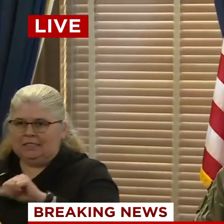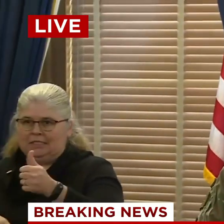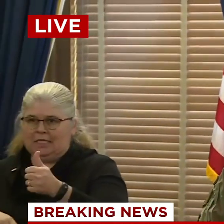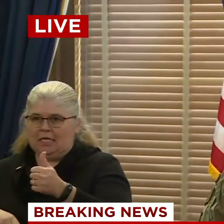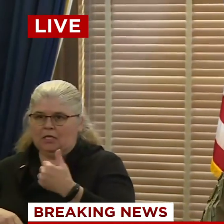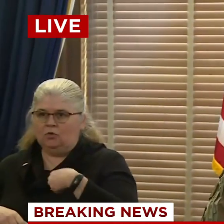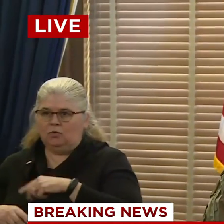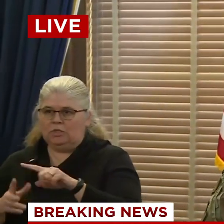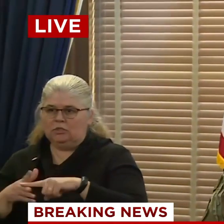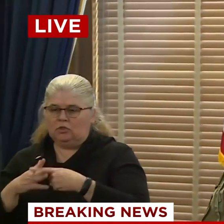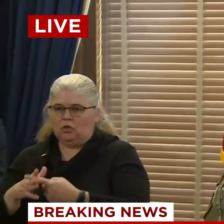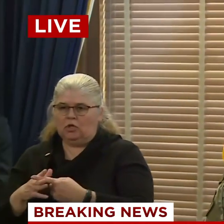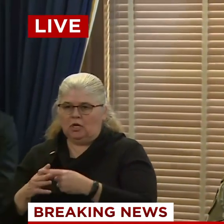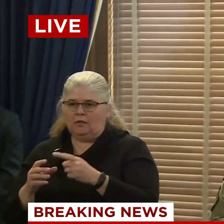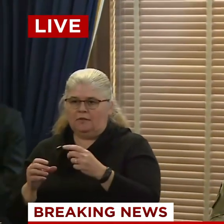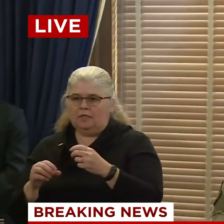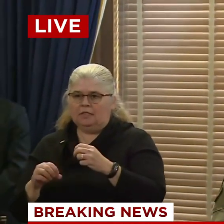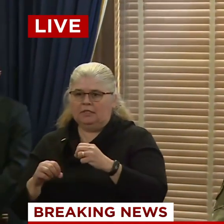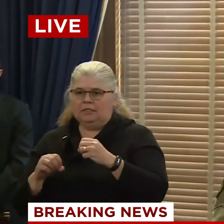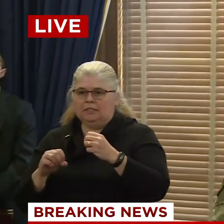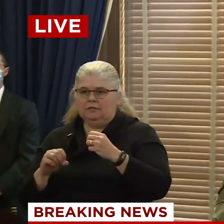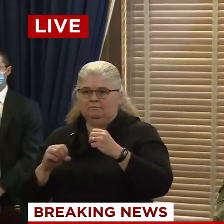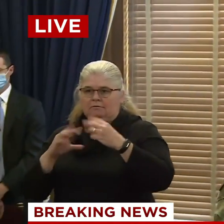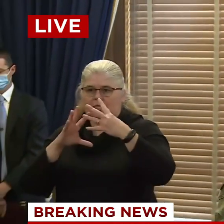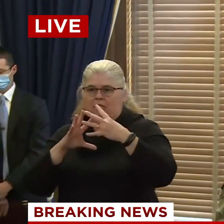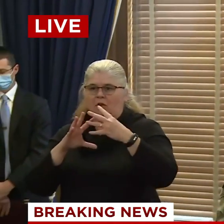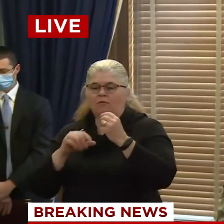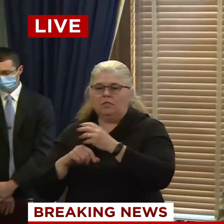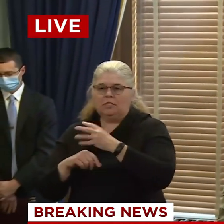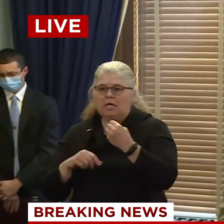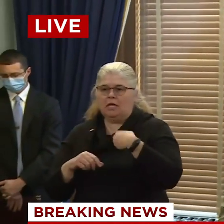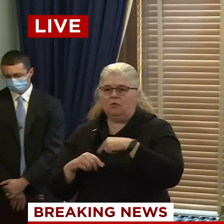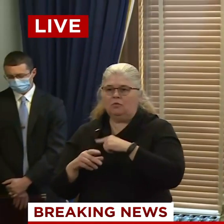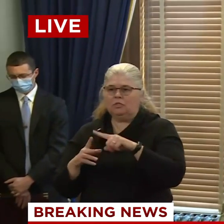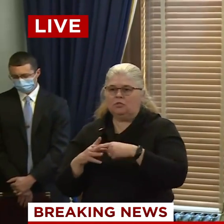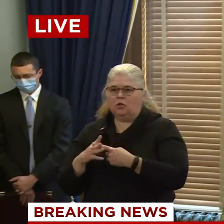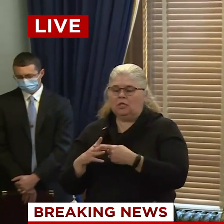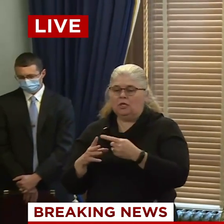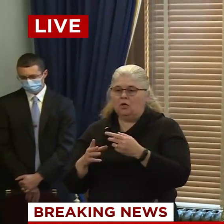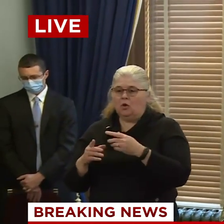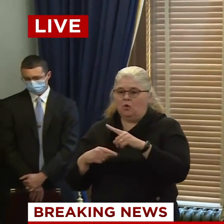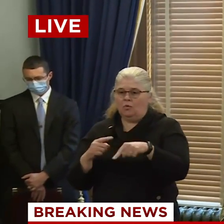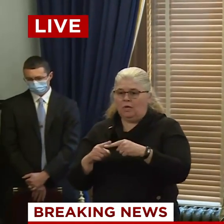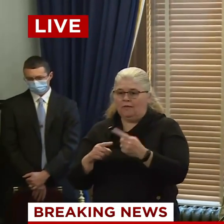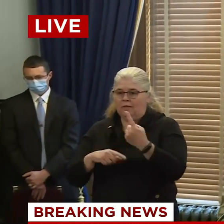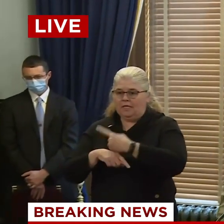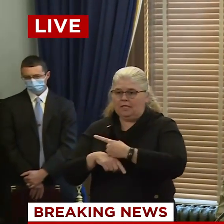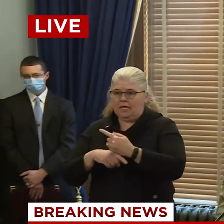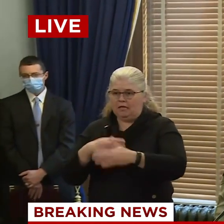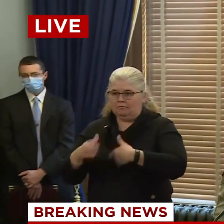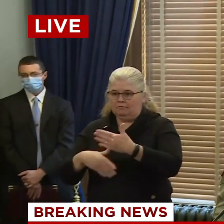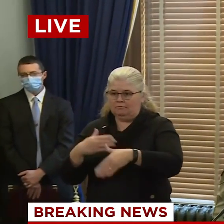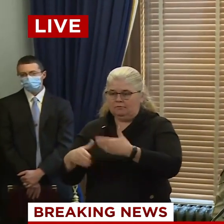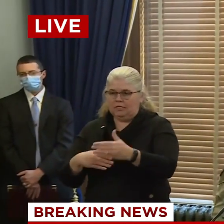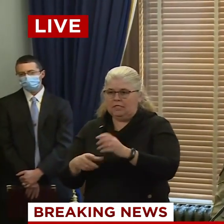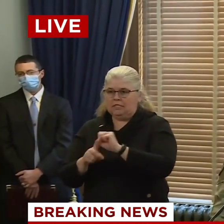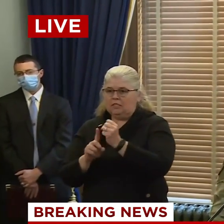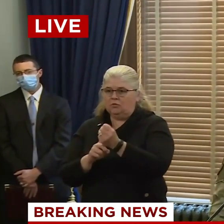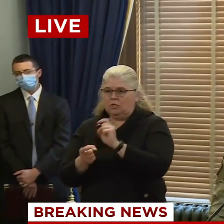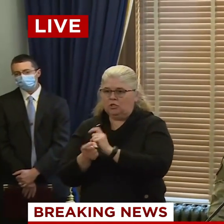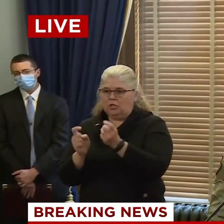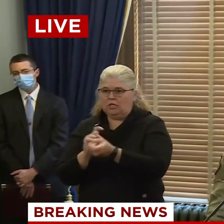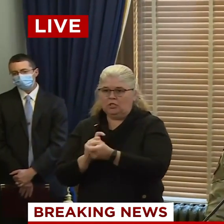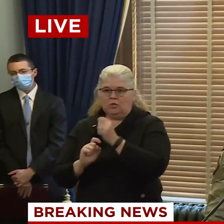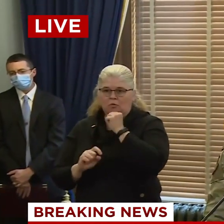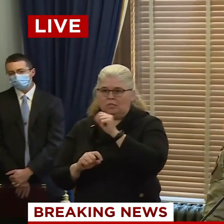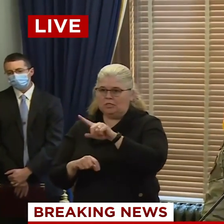our teleconference. We monitored the situation throughout the day. As the day progressed, things changed a little bit. The situation changed where it was no longer